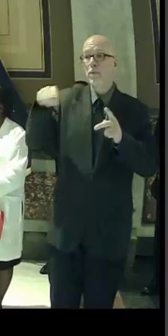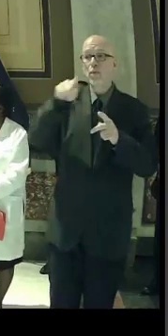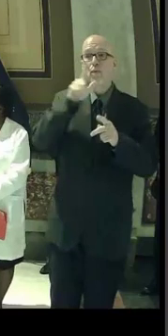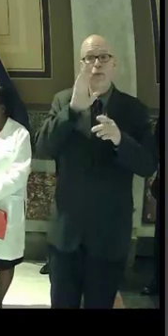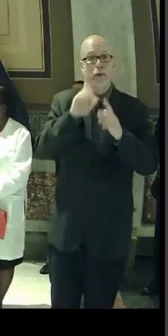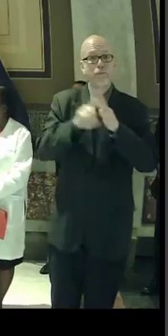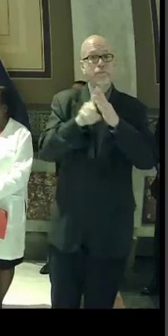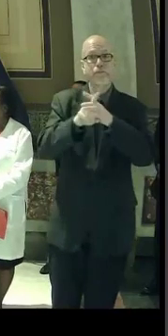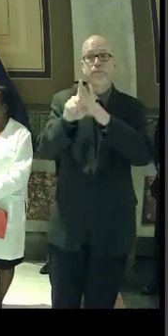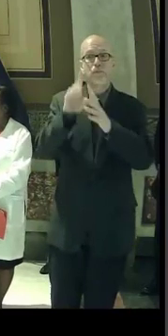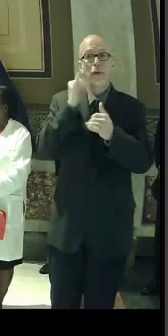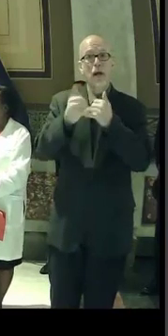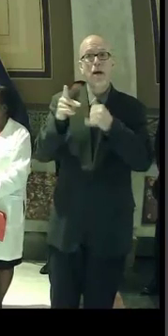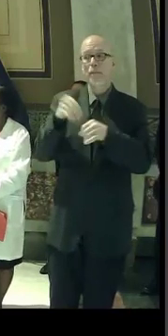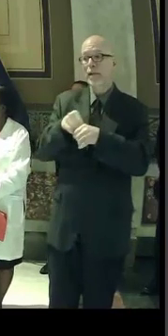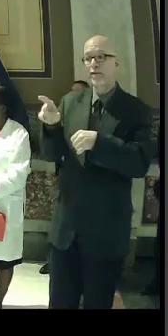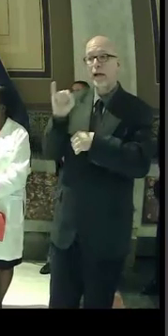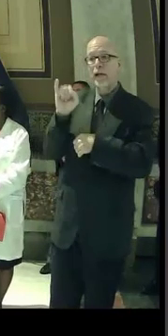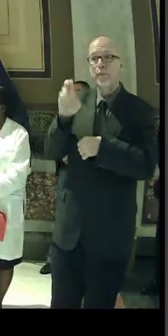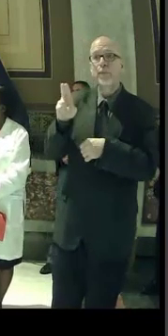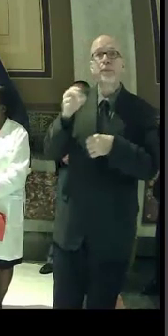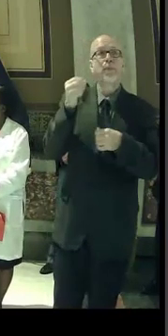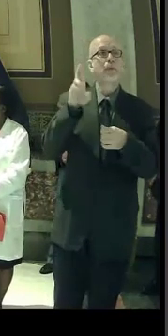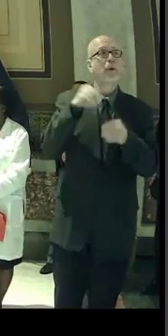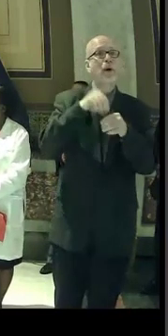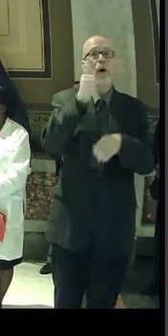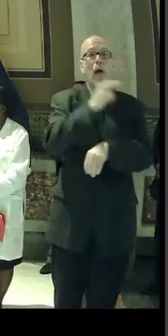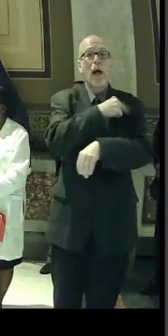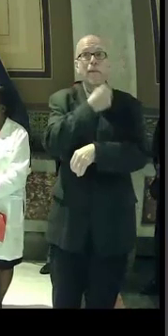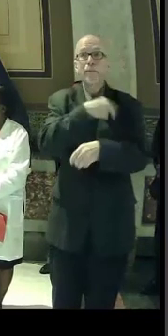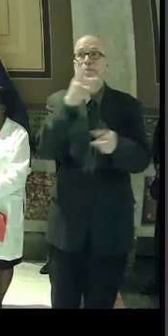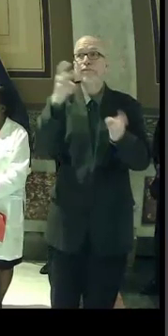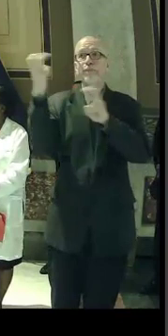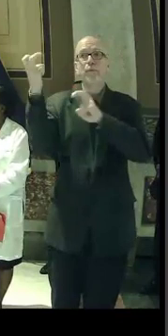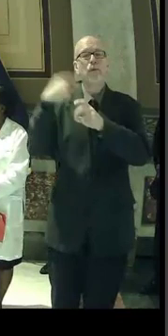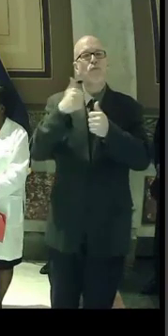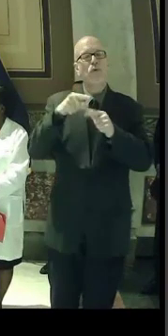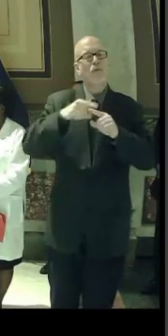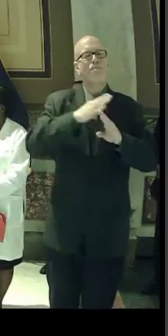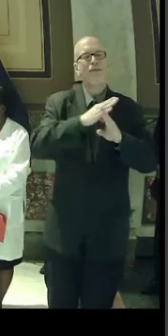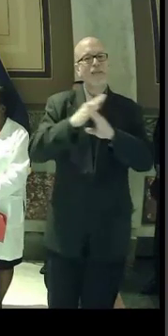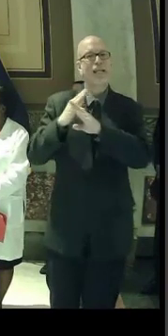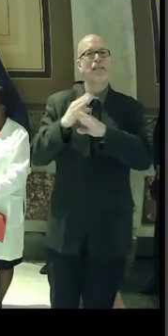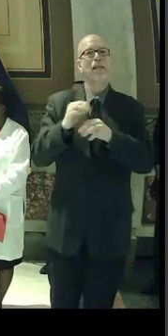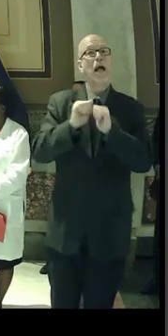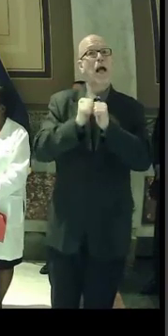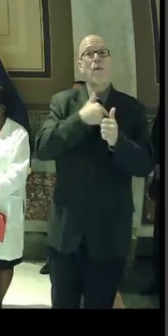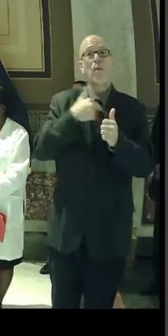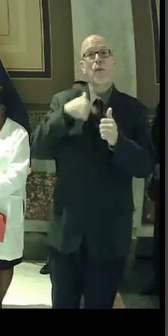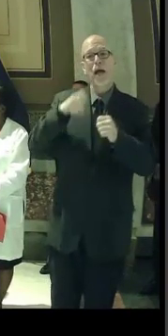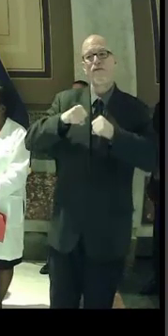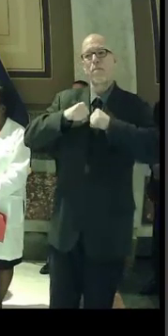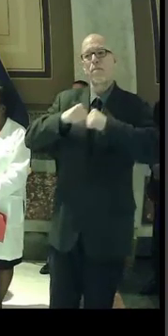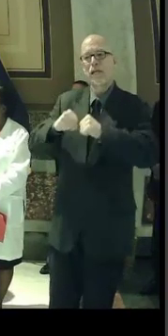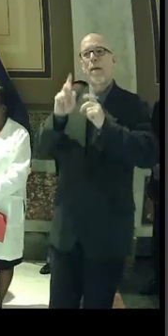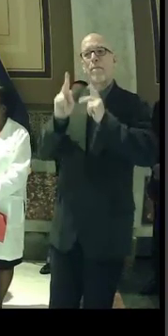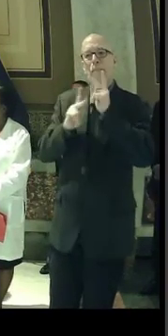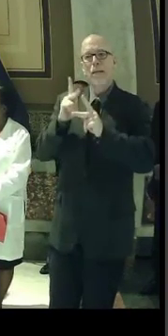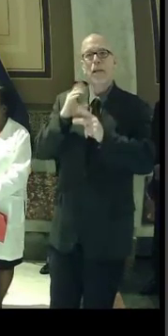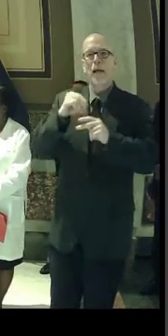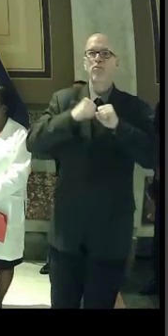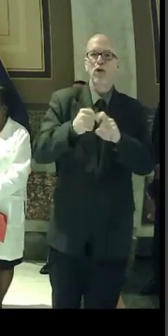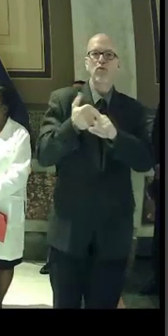up in Dr. Yoletti's ICUs or other ICUs across the state, so that we can protect other Hoosier families